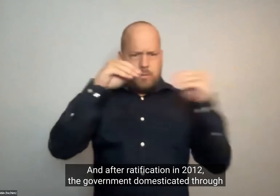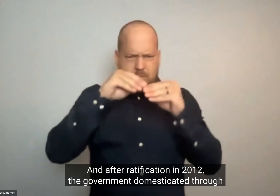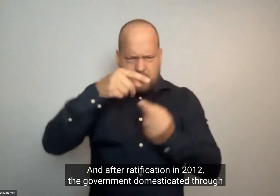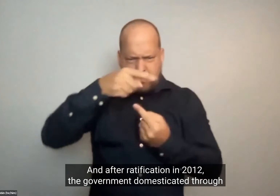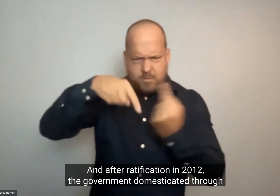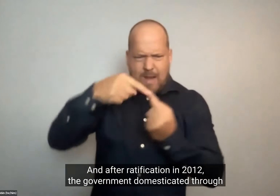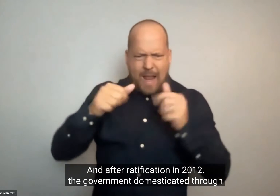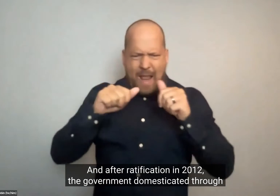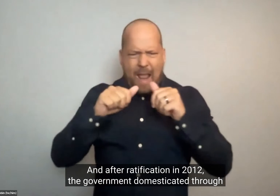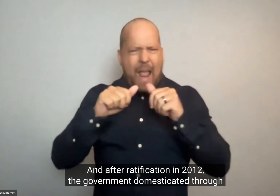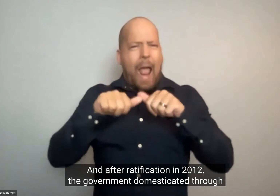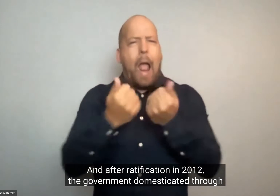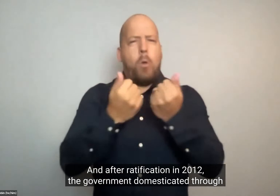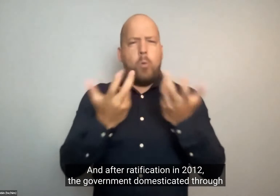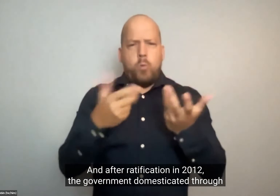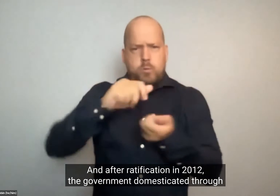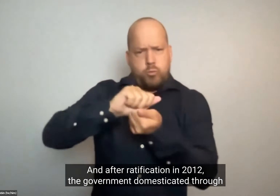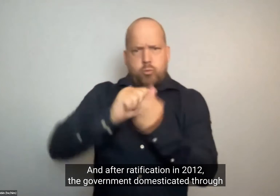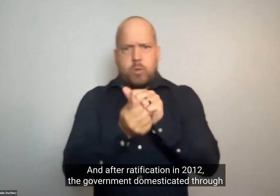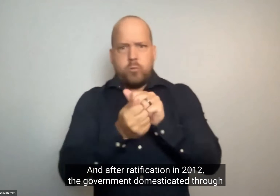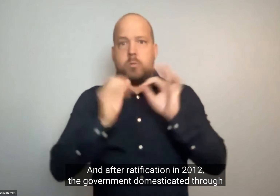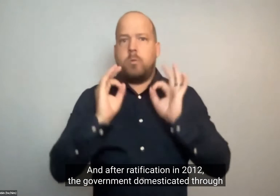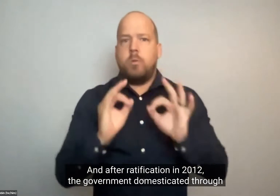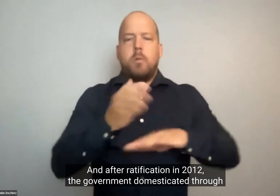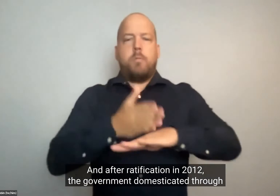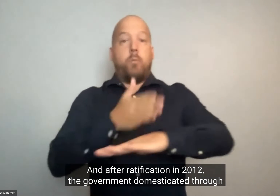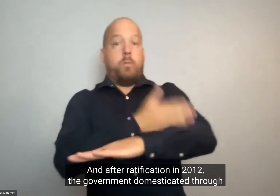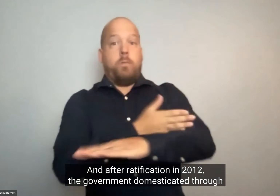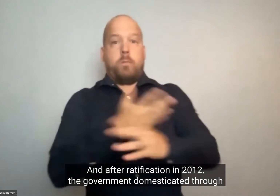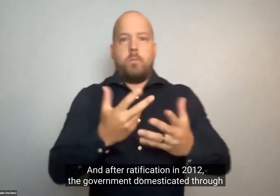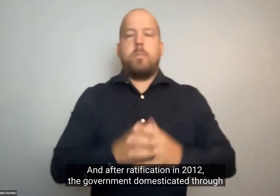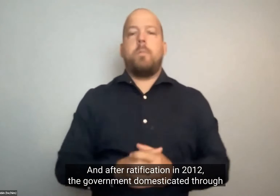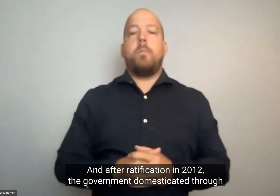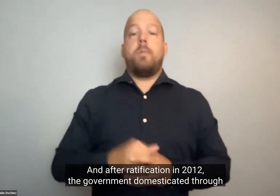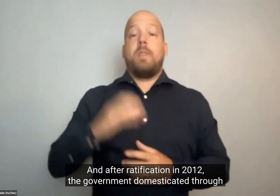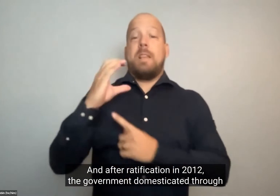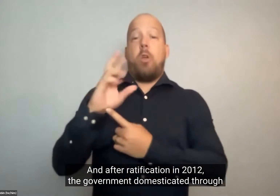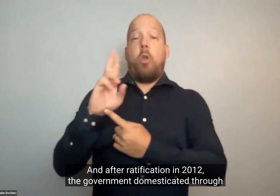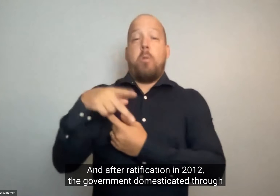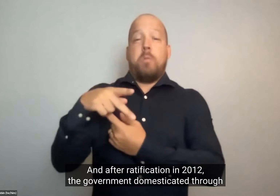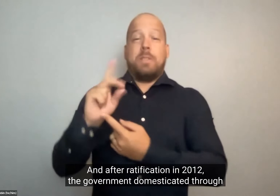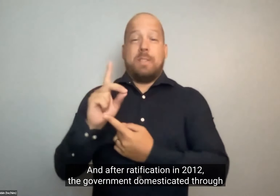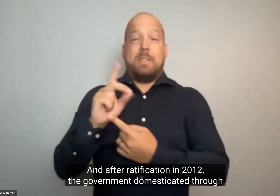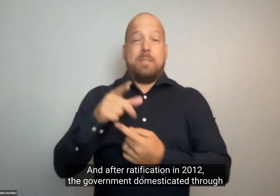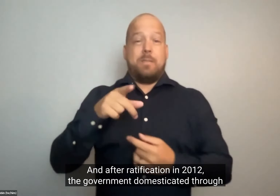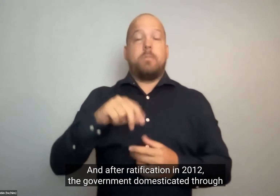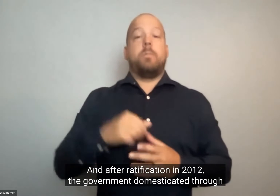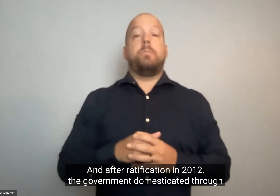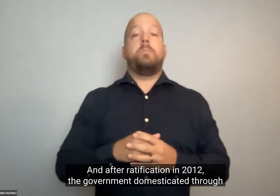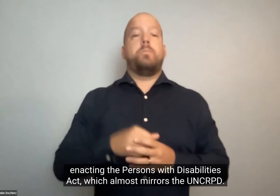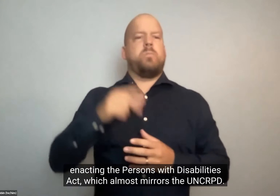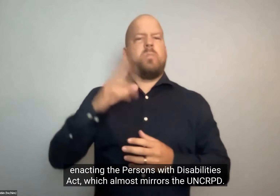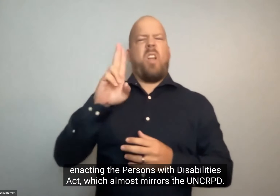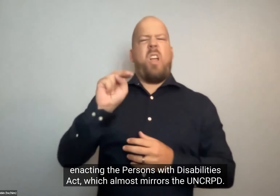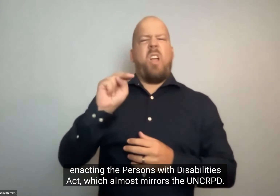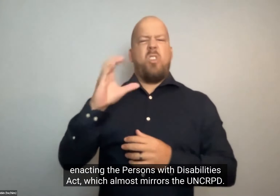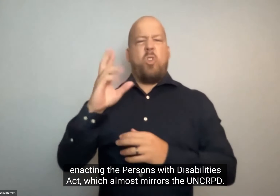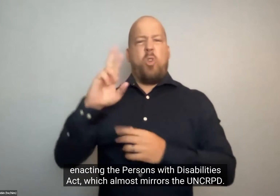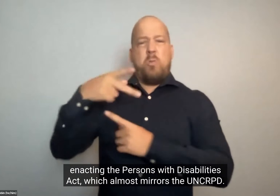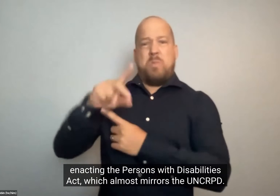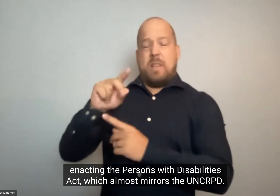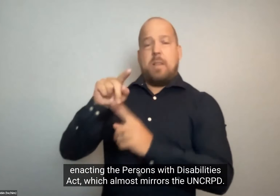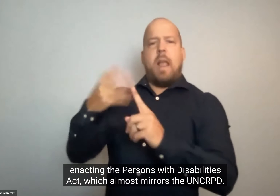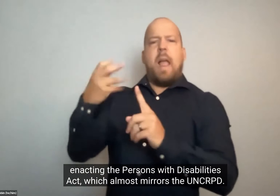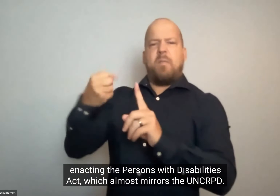And then after ratification in 2012, the government domesticated through enacting